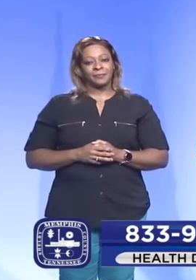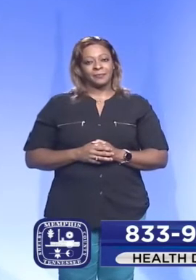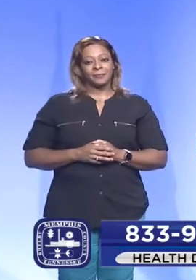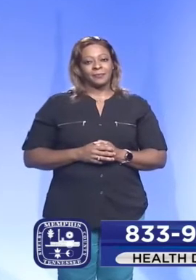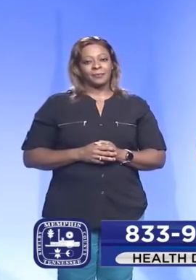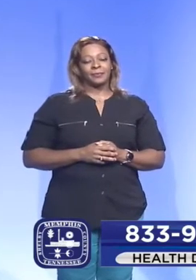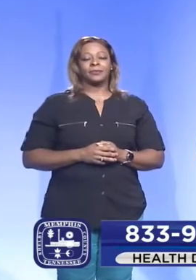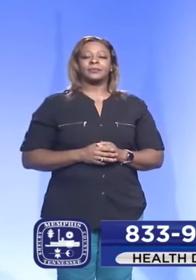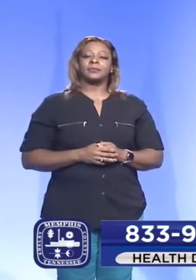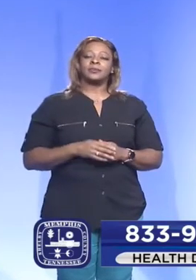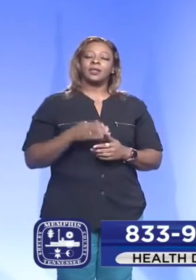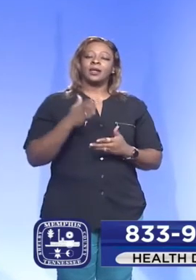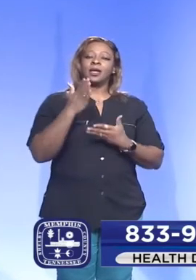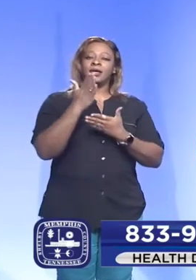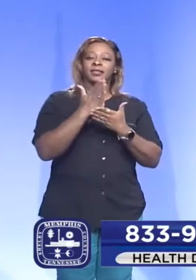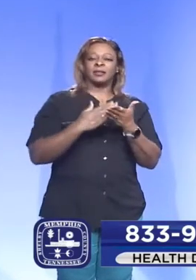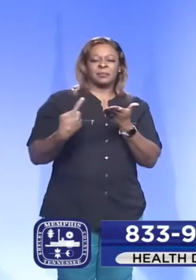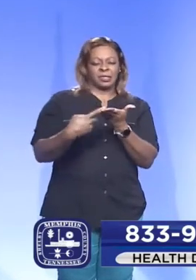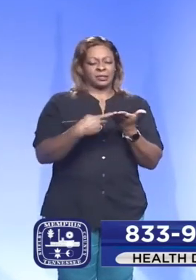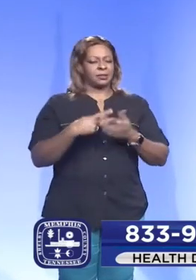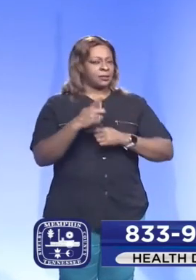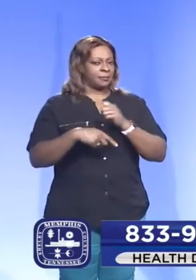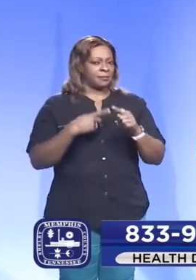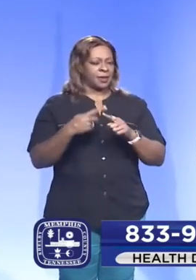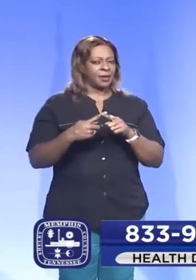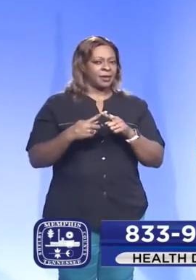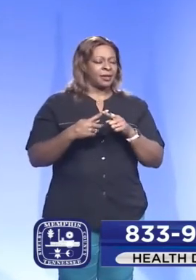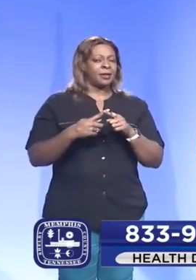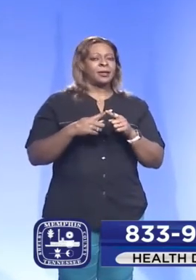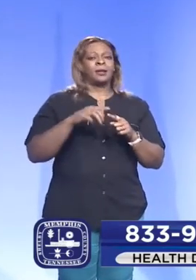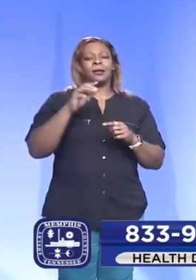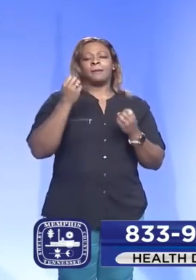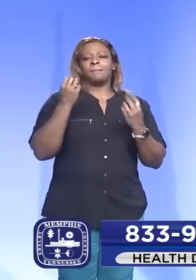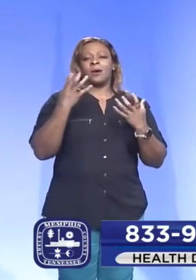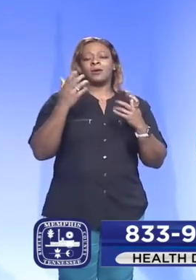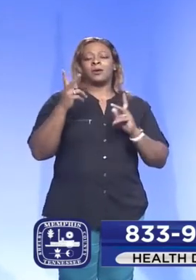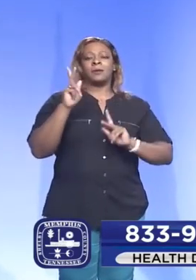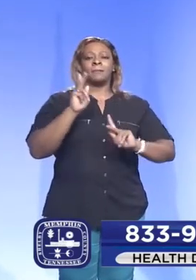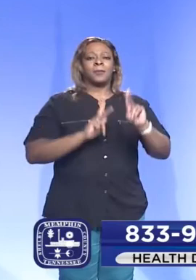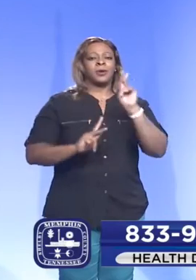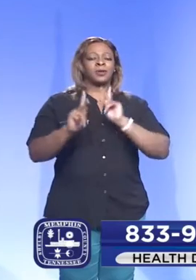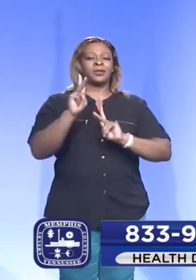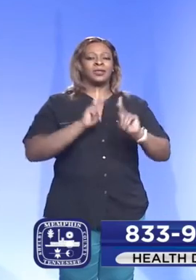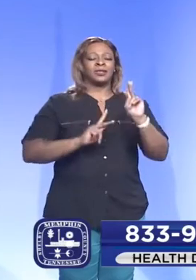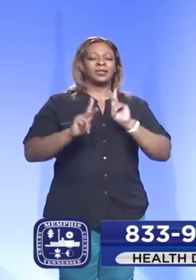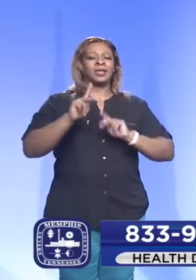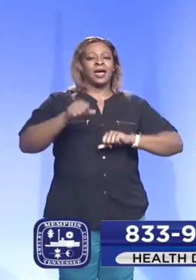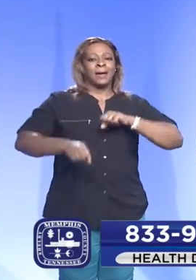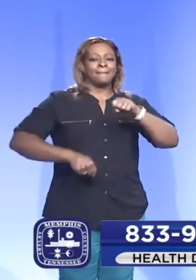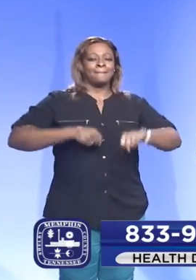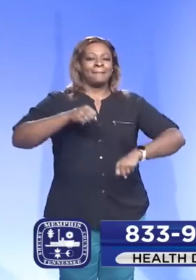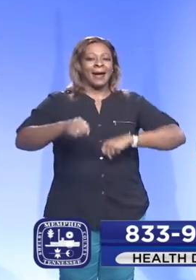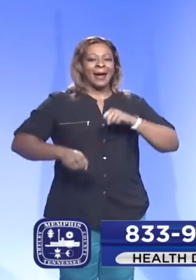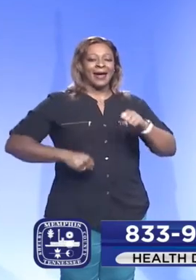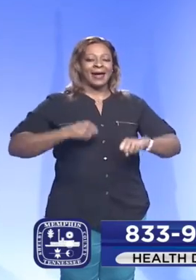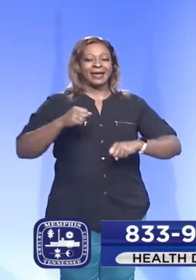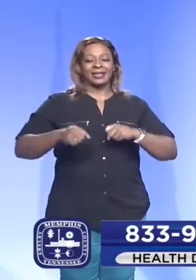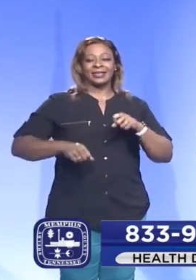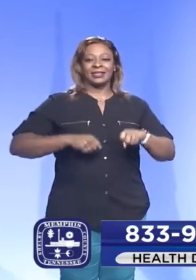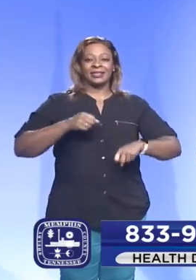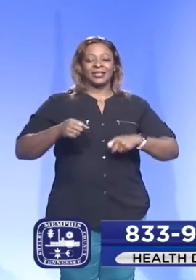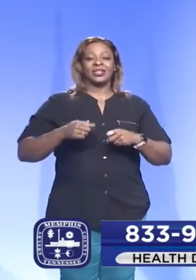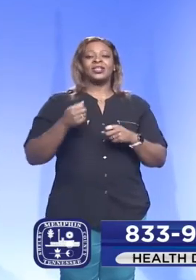There's been some discussion about the multi-person biking vehicles. They are permitted